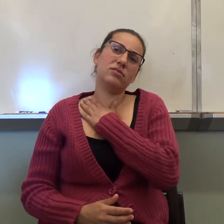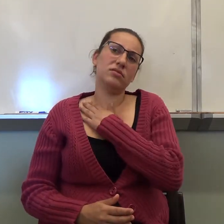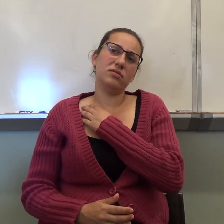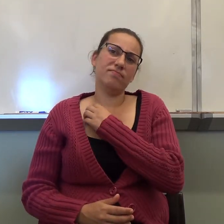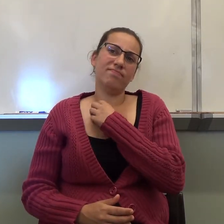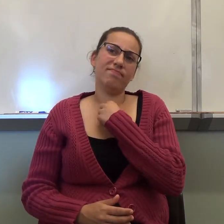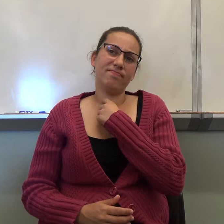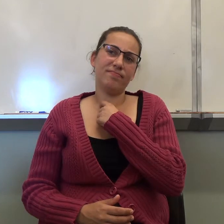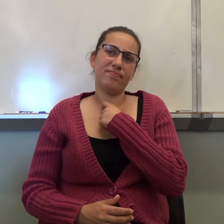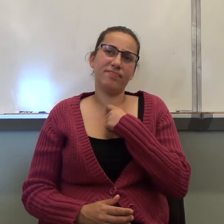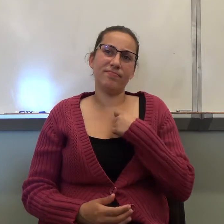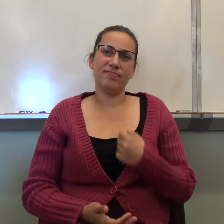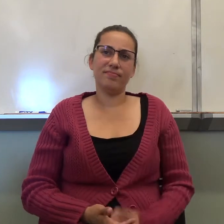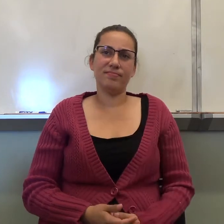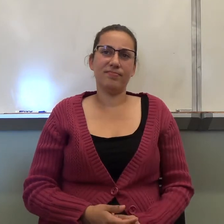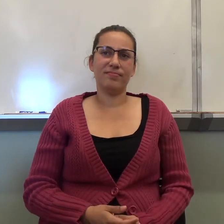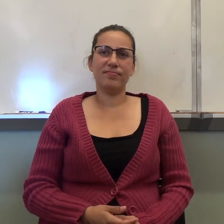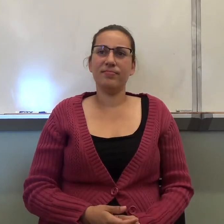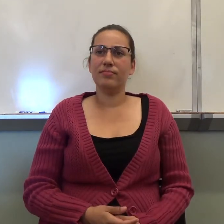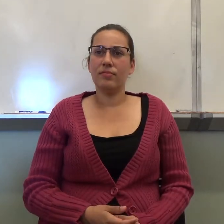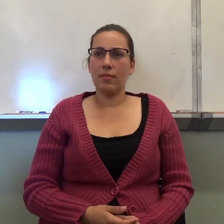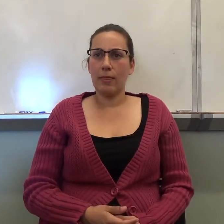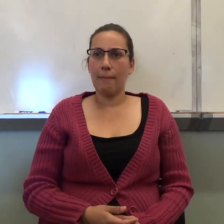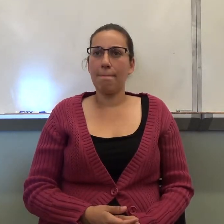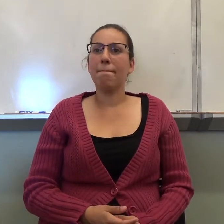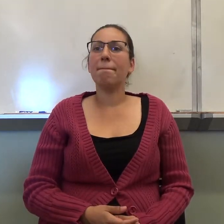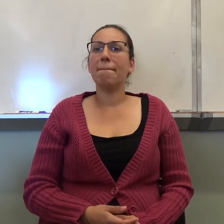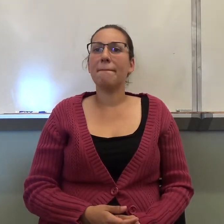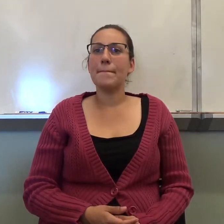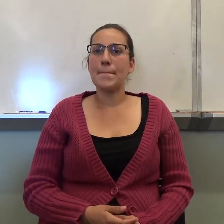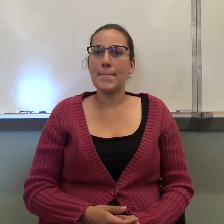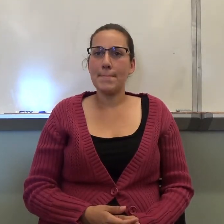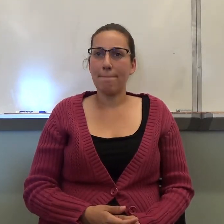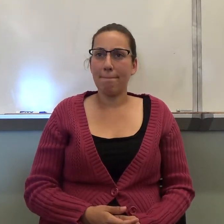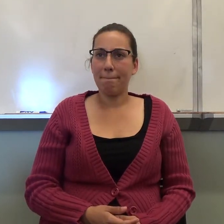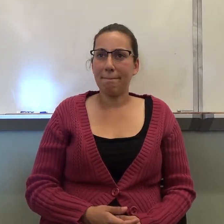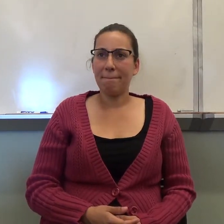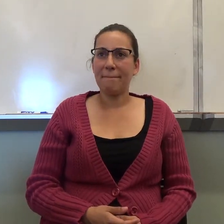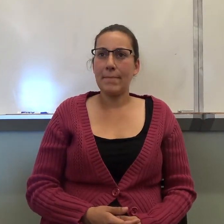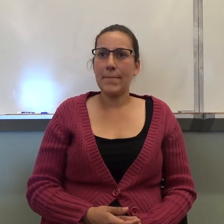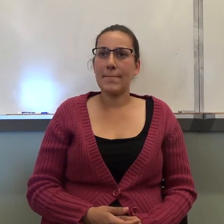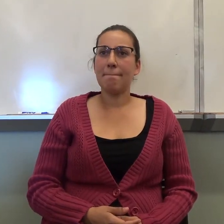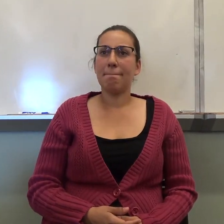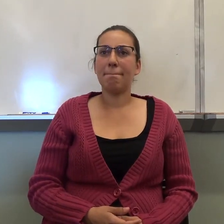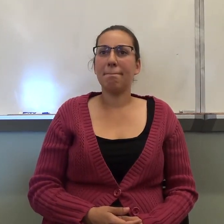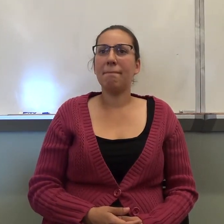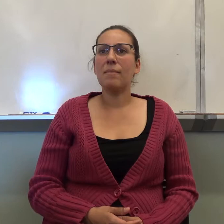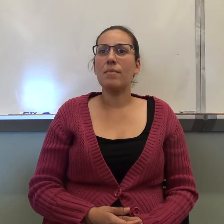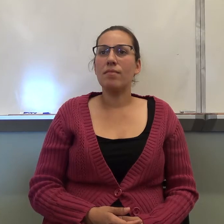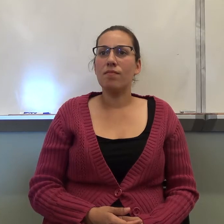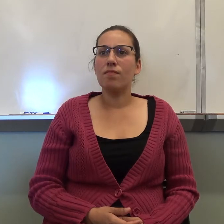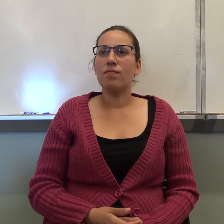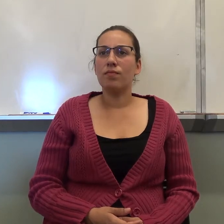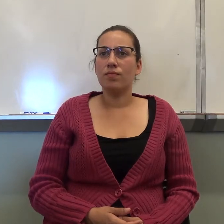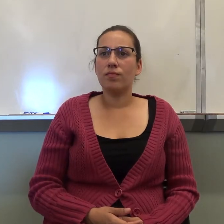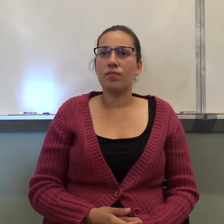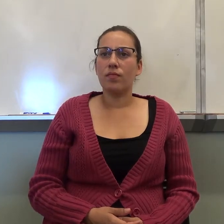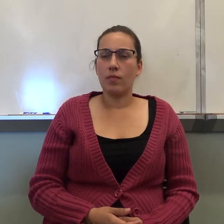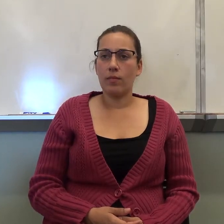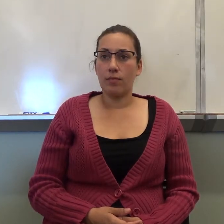added in here get multiplied by the 3. 3 times 4 plus 3 times x. Now I can calculate